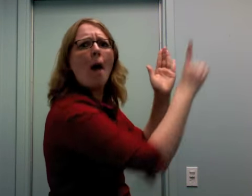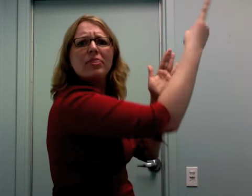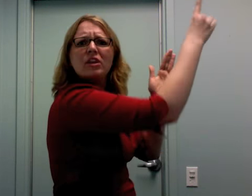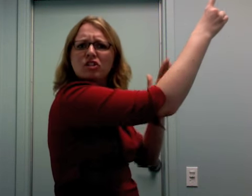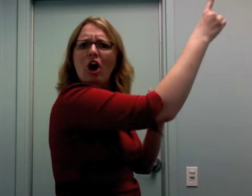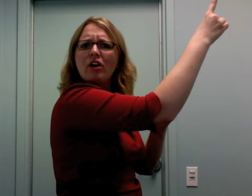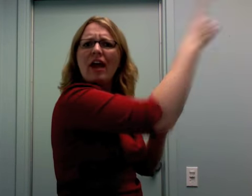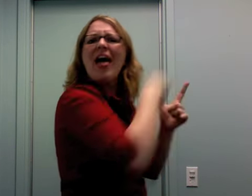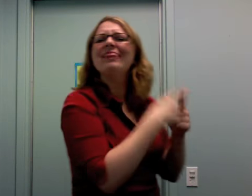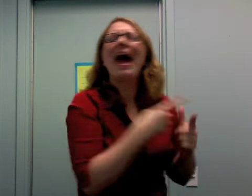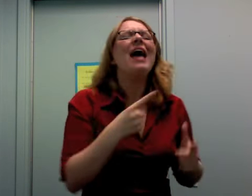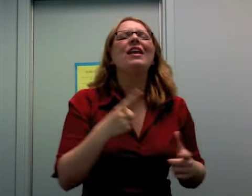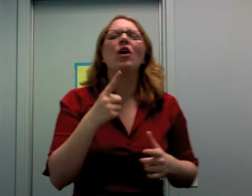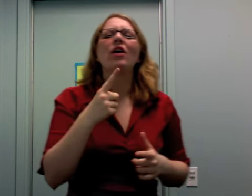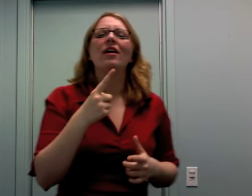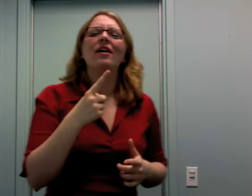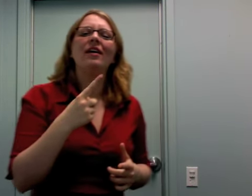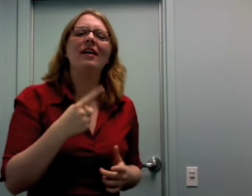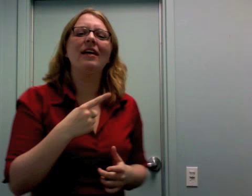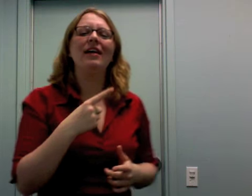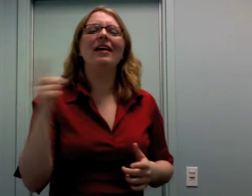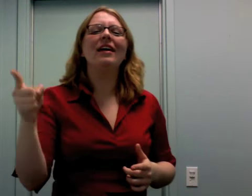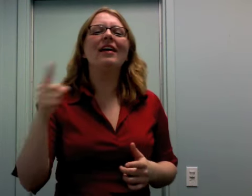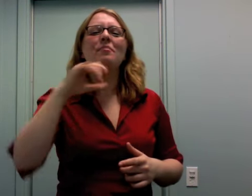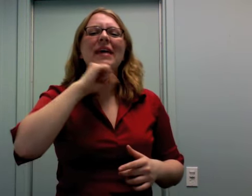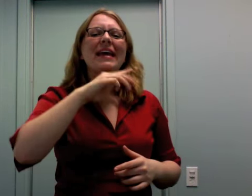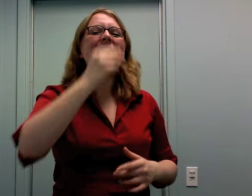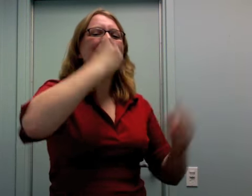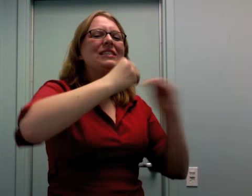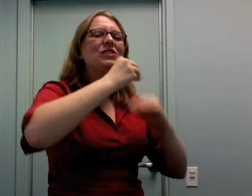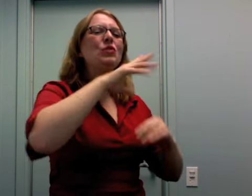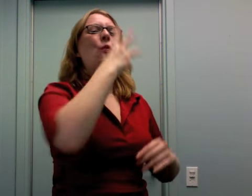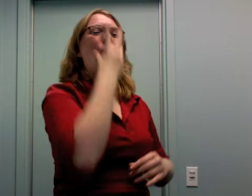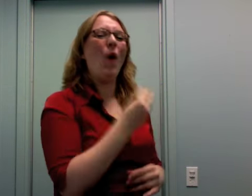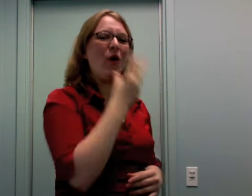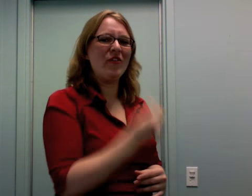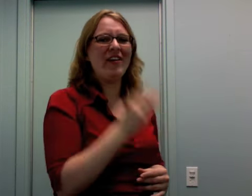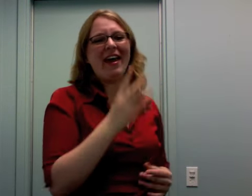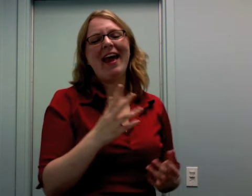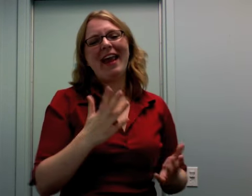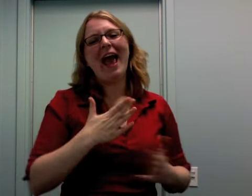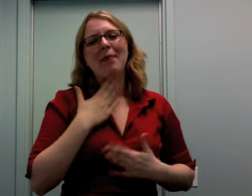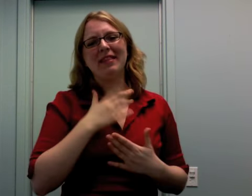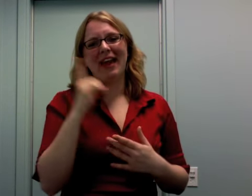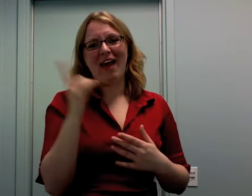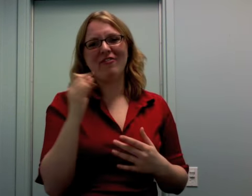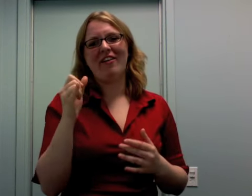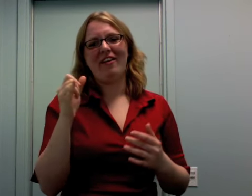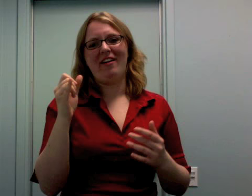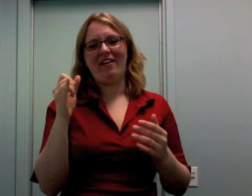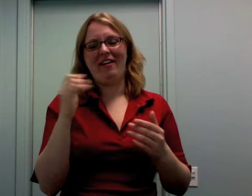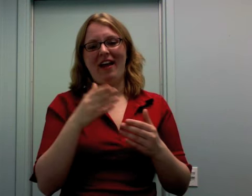happily ever after, so that ends the story, and we can start right back down here again.